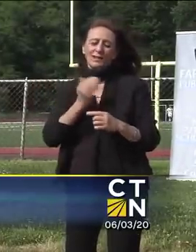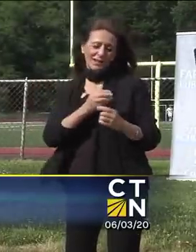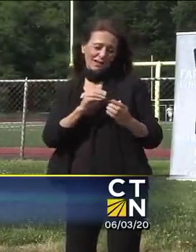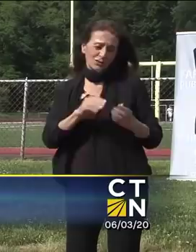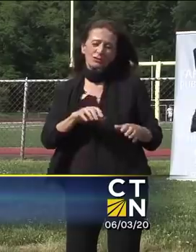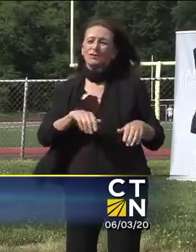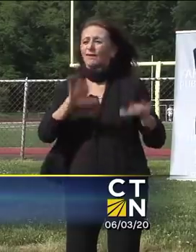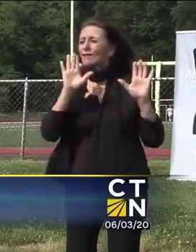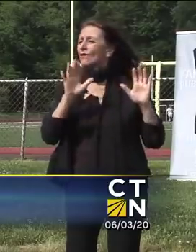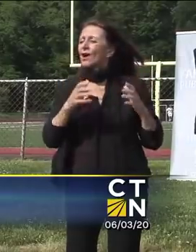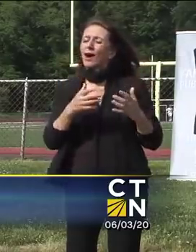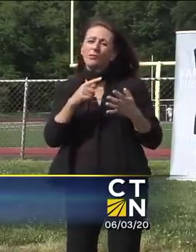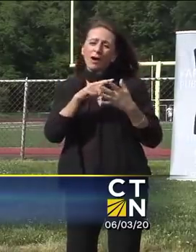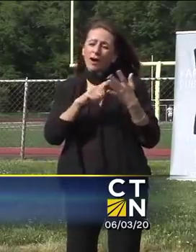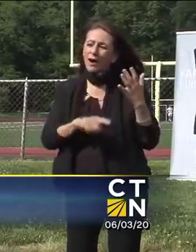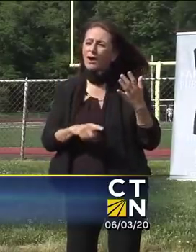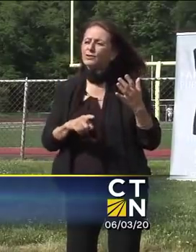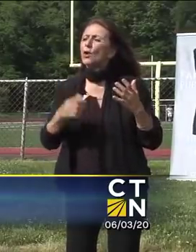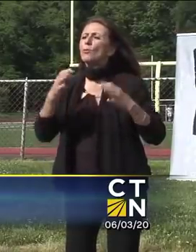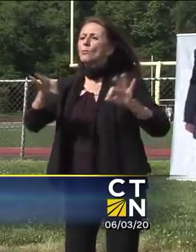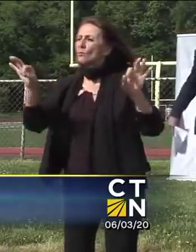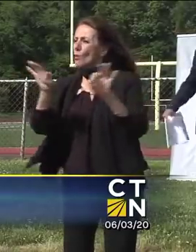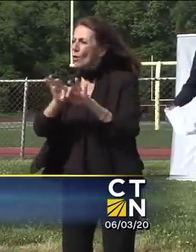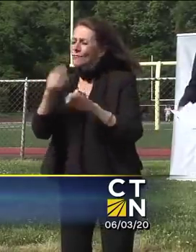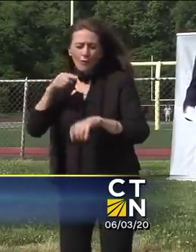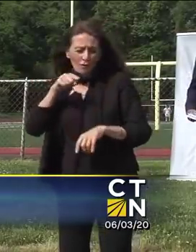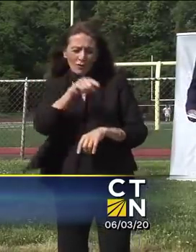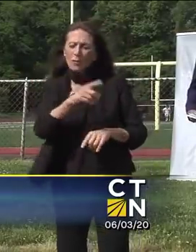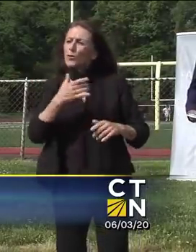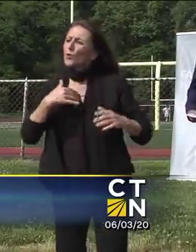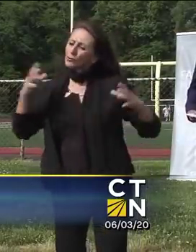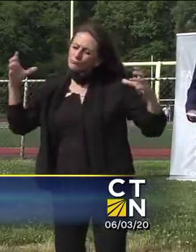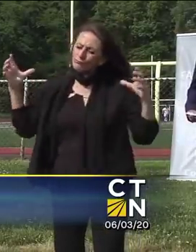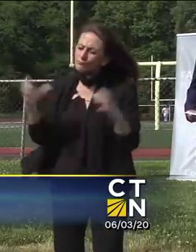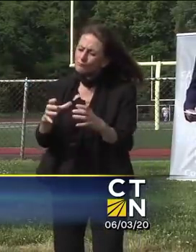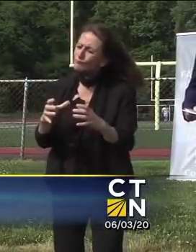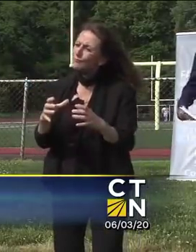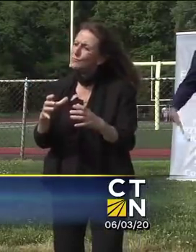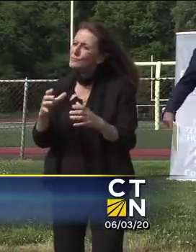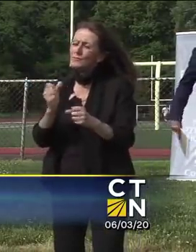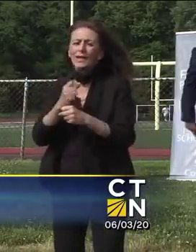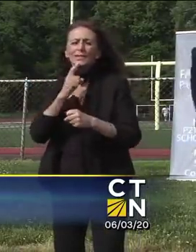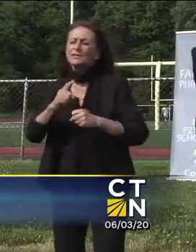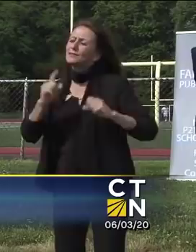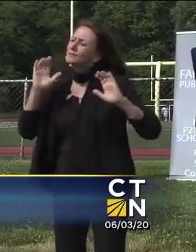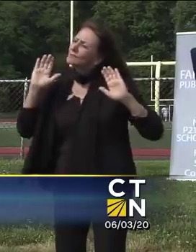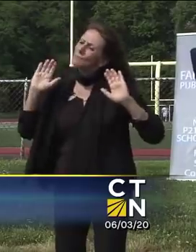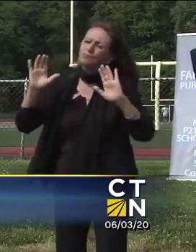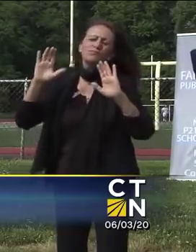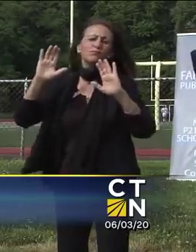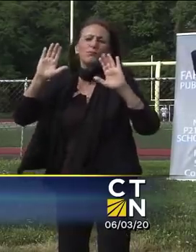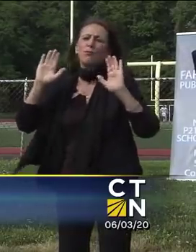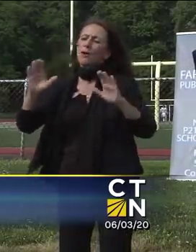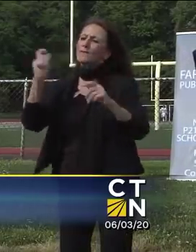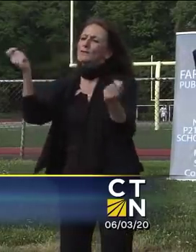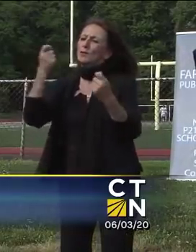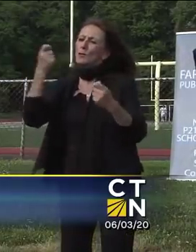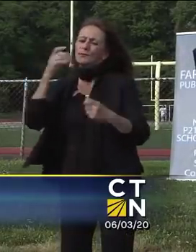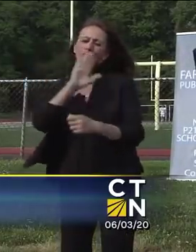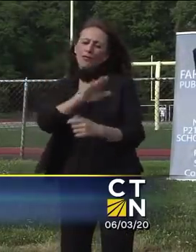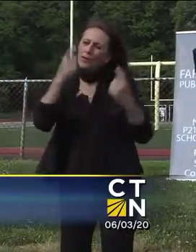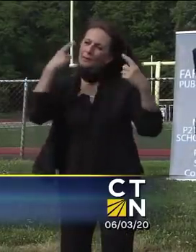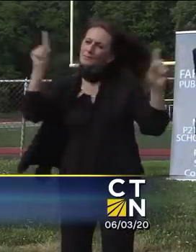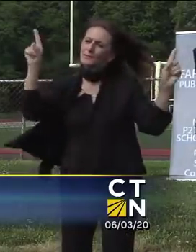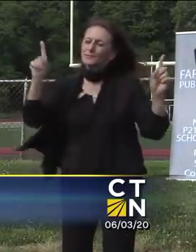lot, and so we need to come together for them and make this, just an outstanding celebration of their